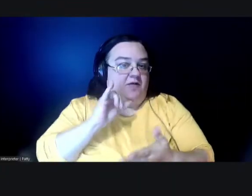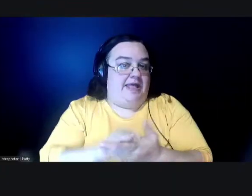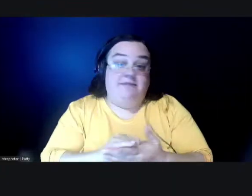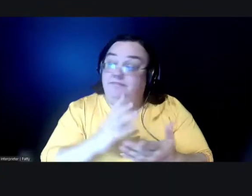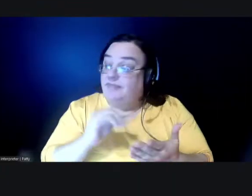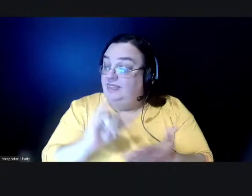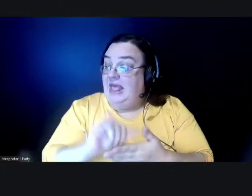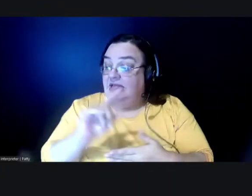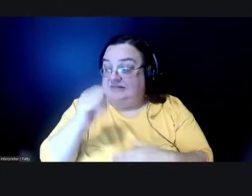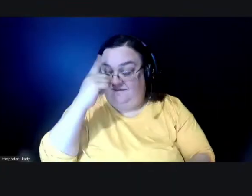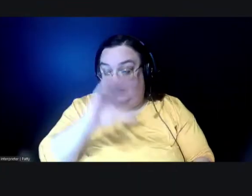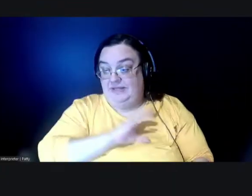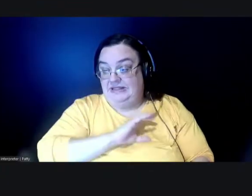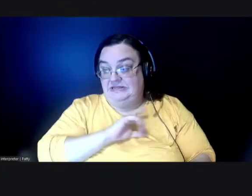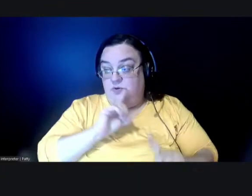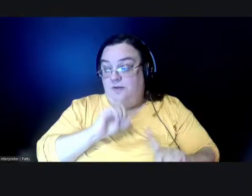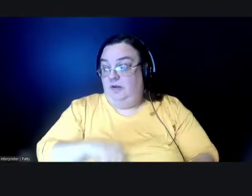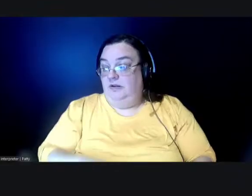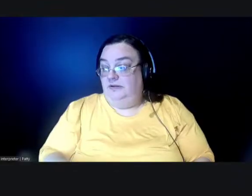for our police report.